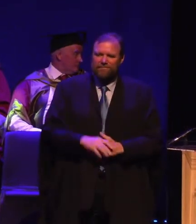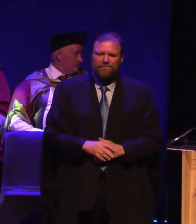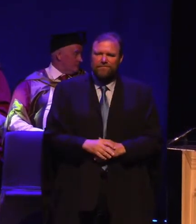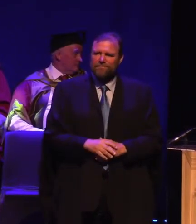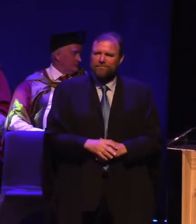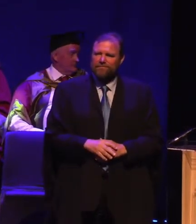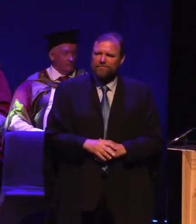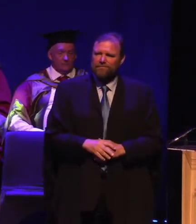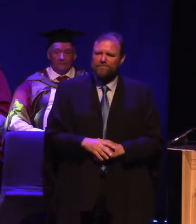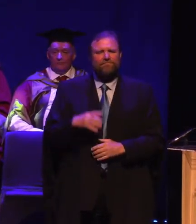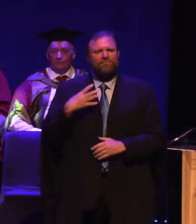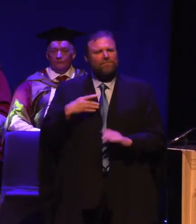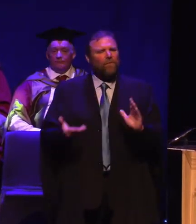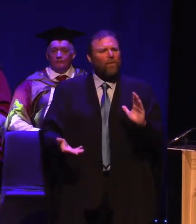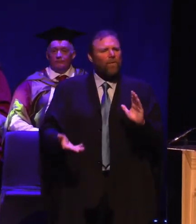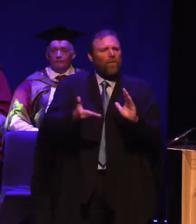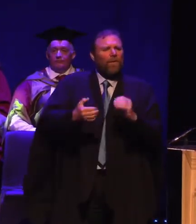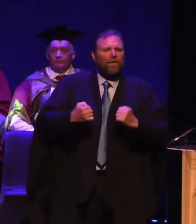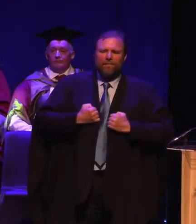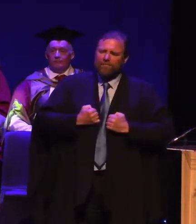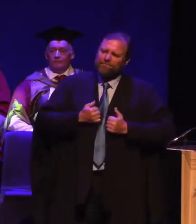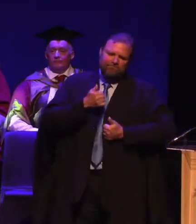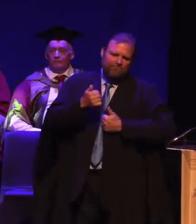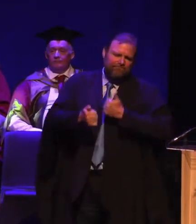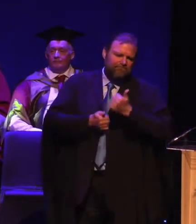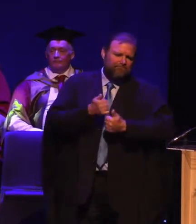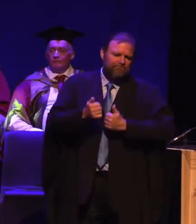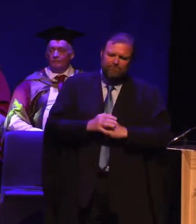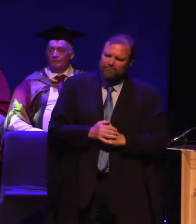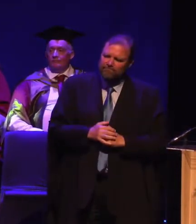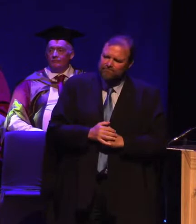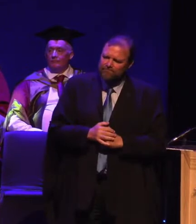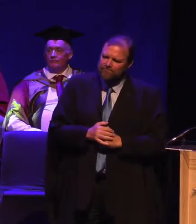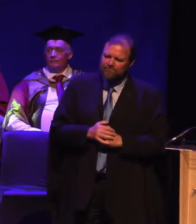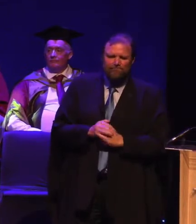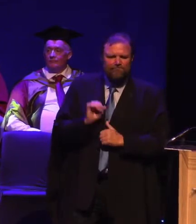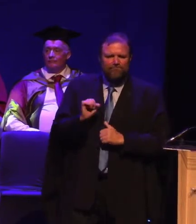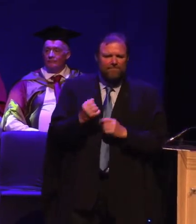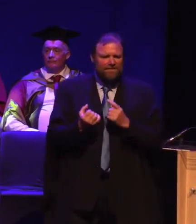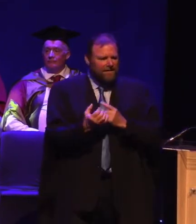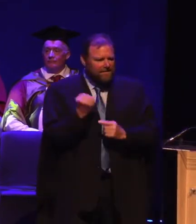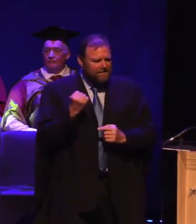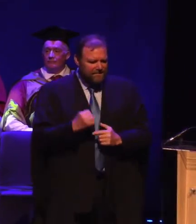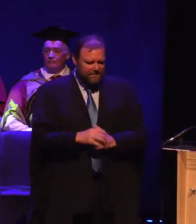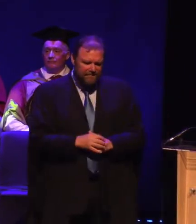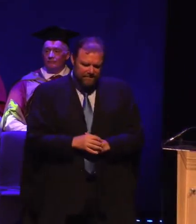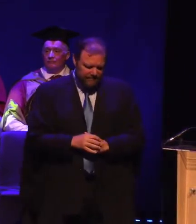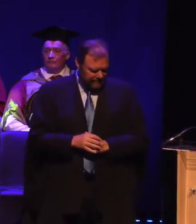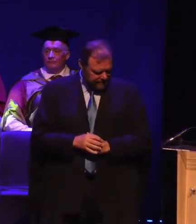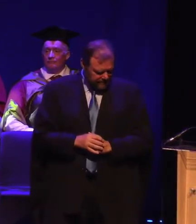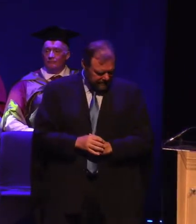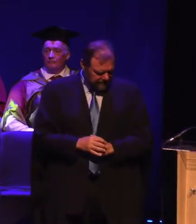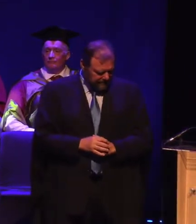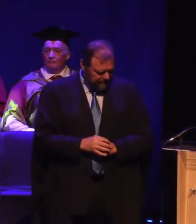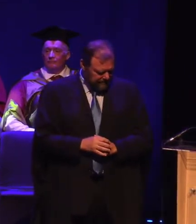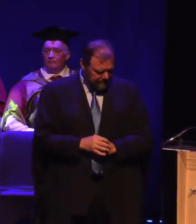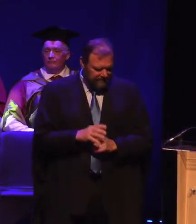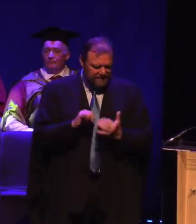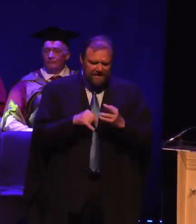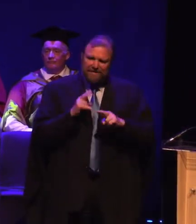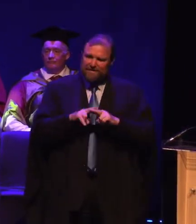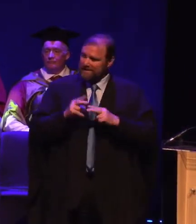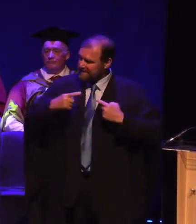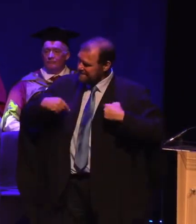2023, just add my congratulations and that of the board on your success. The staff and the governors